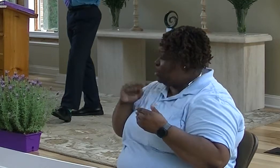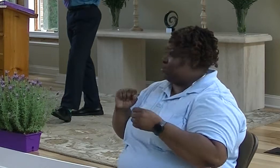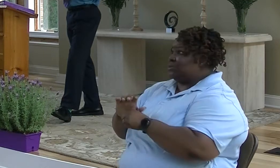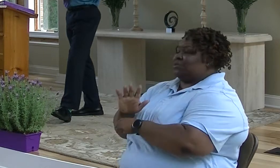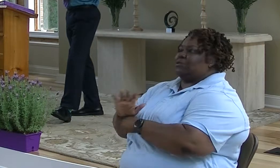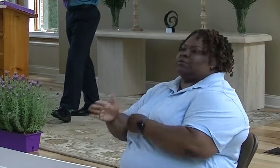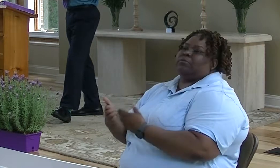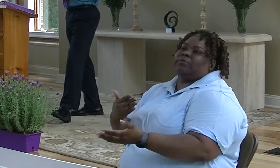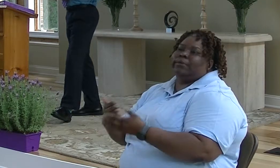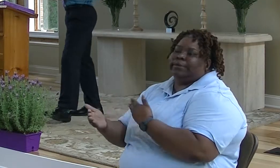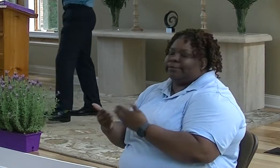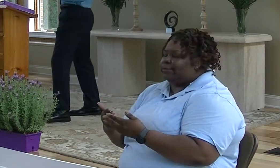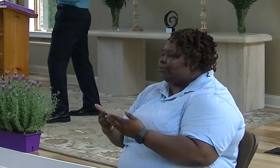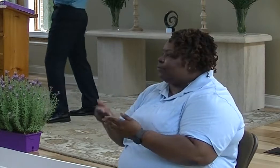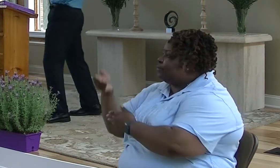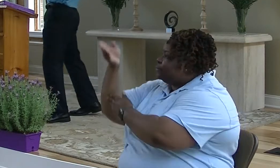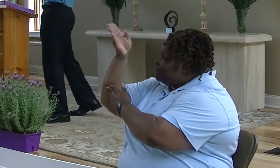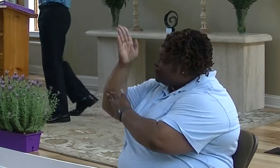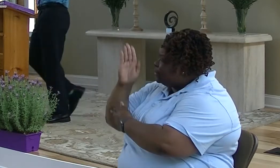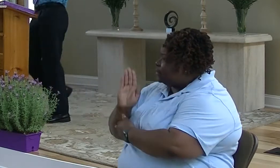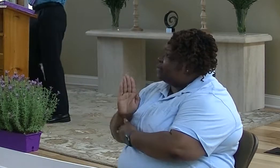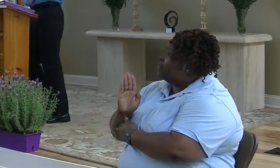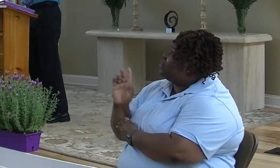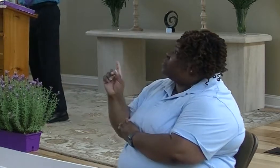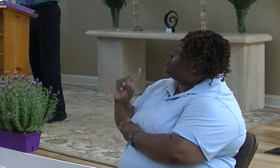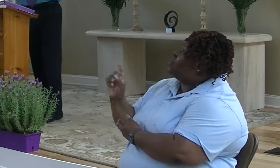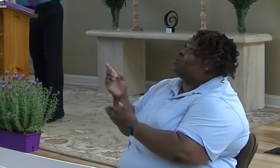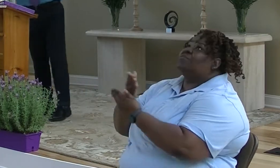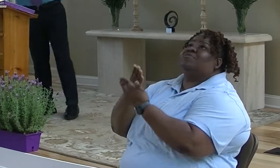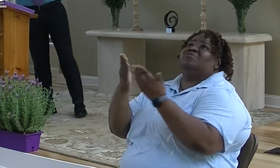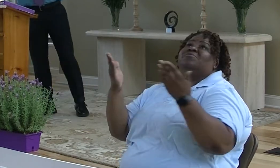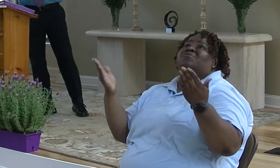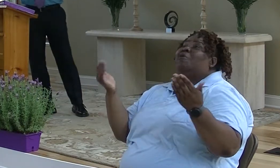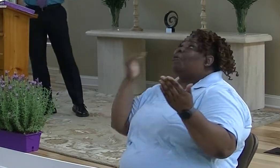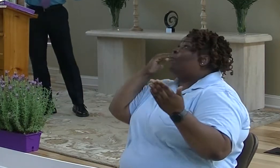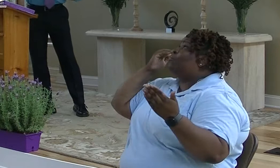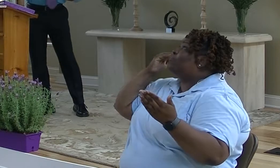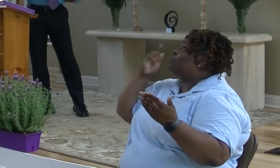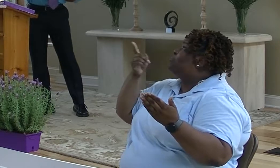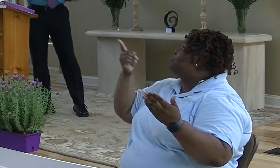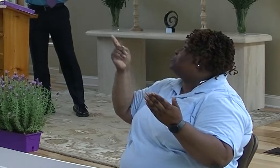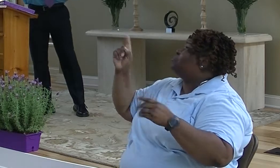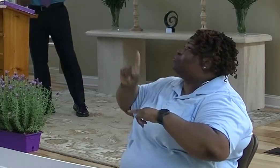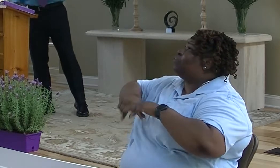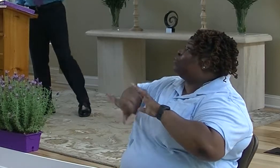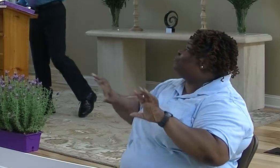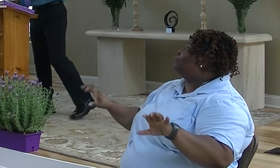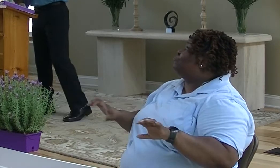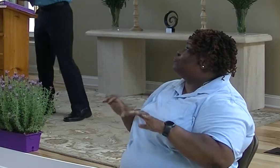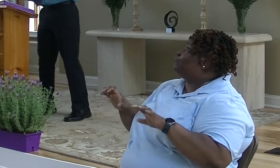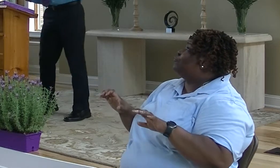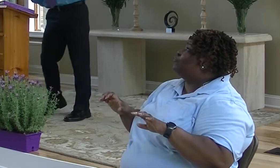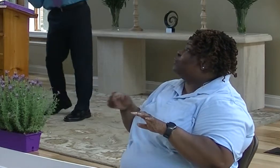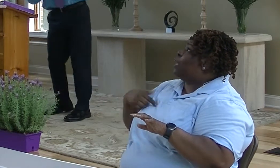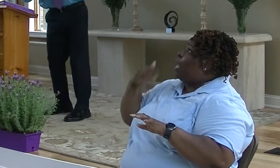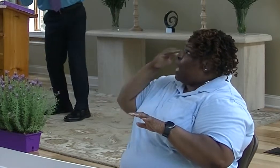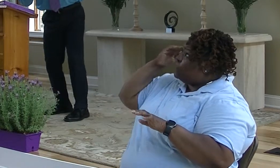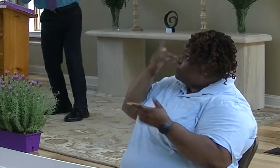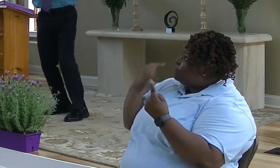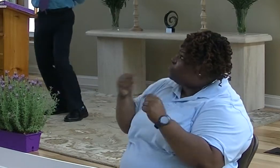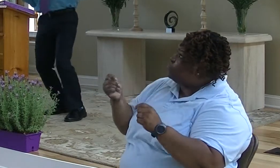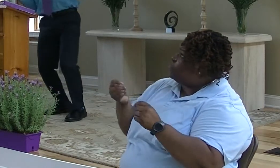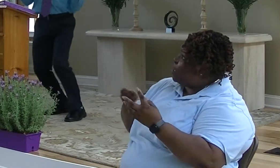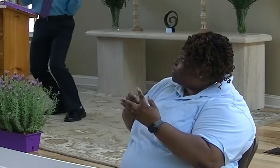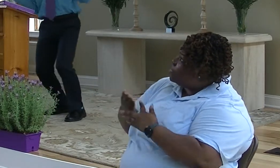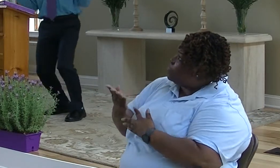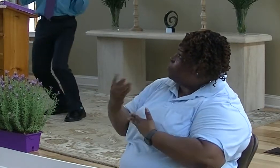whatever. God, wherever you are, just so you know, you can't do it. I know you're trying to do it through